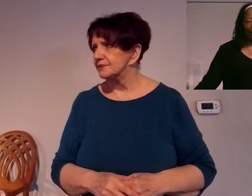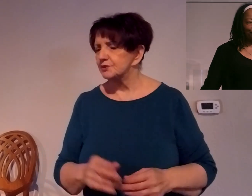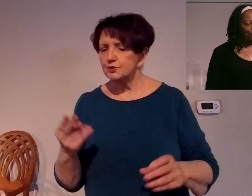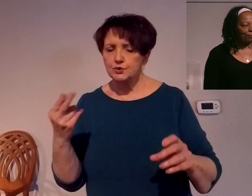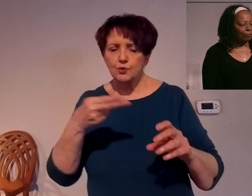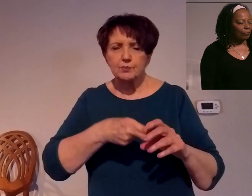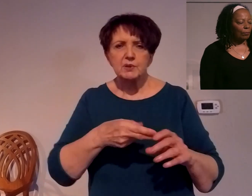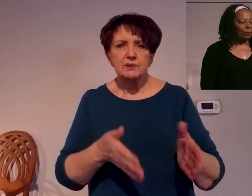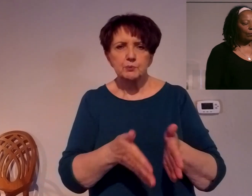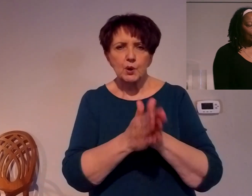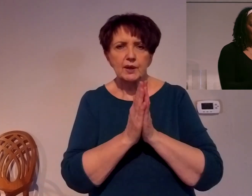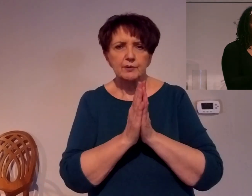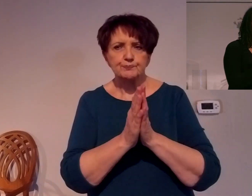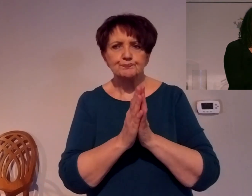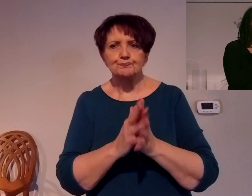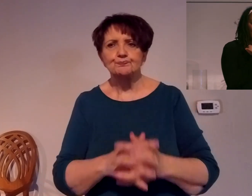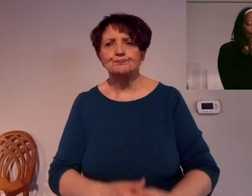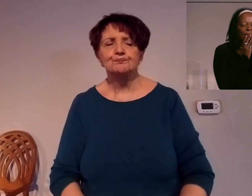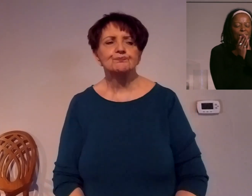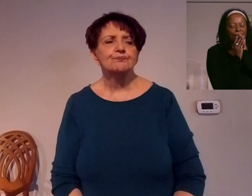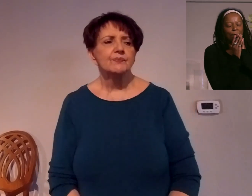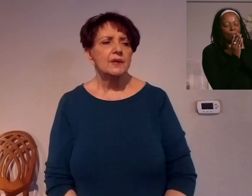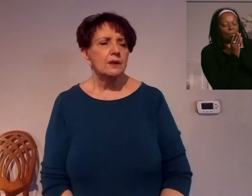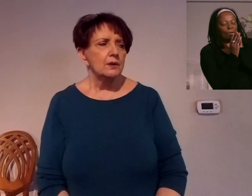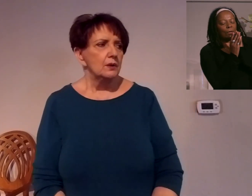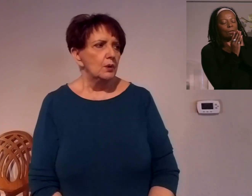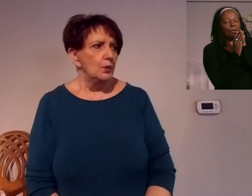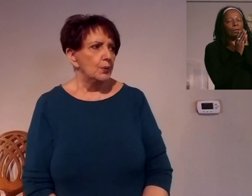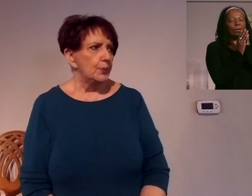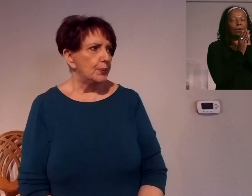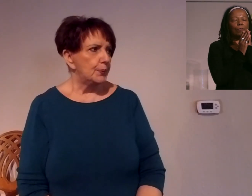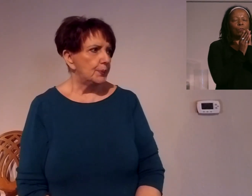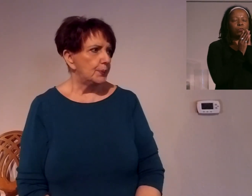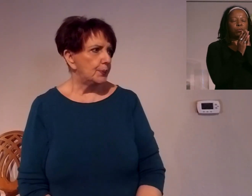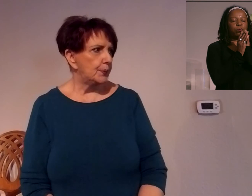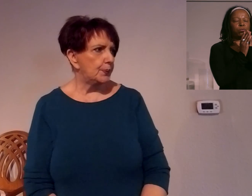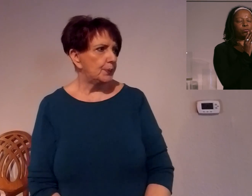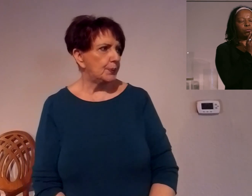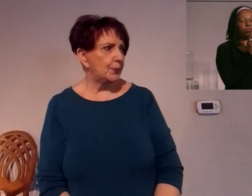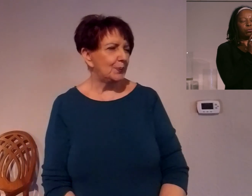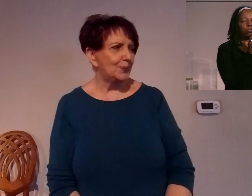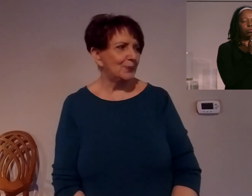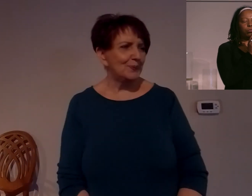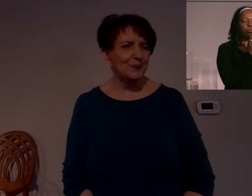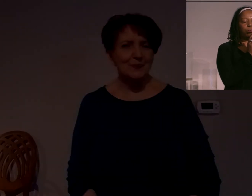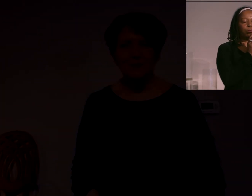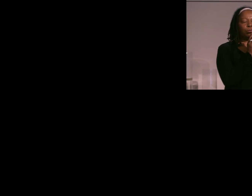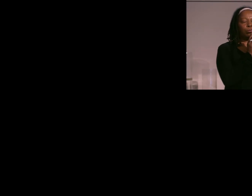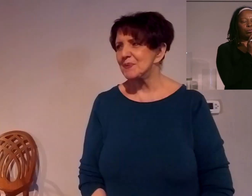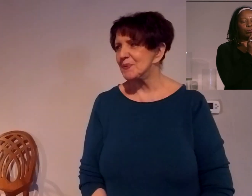join me in prayer.